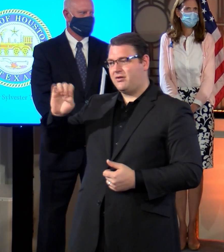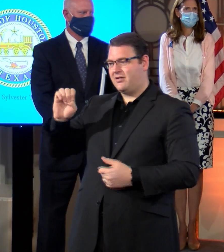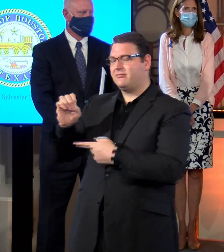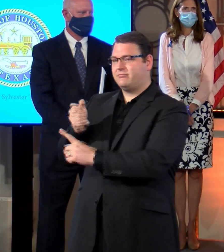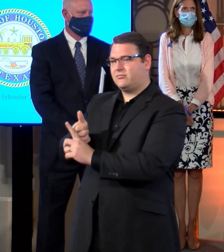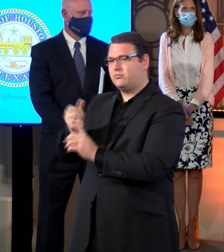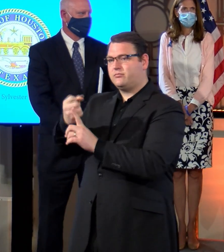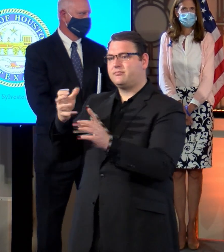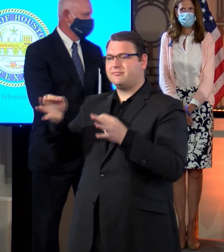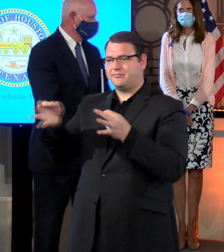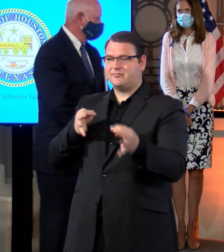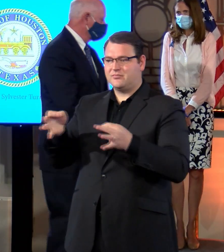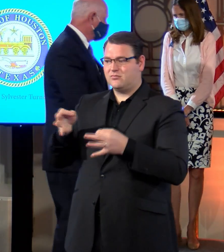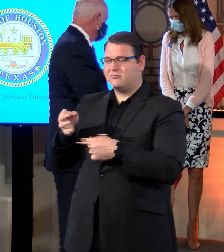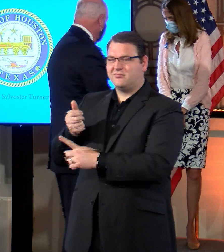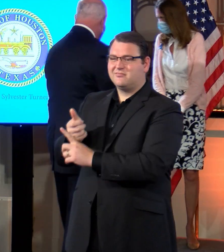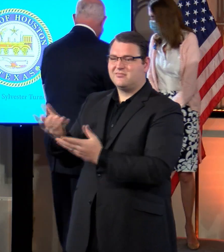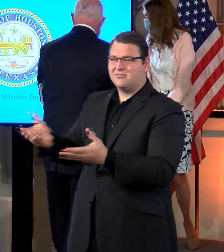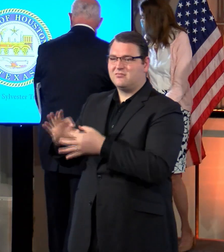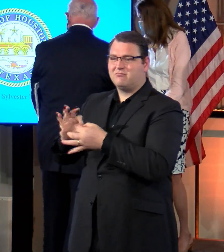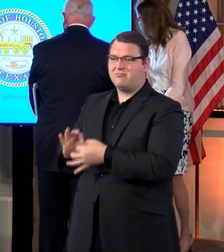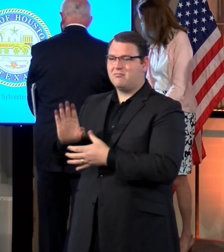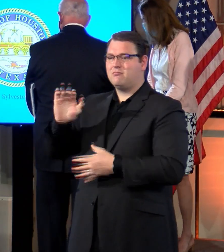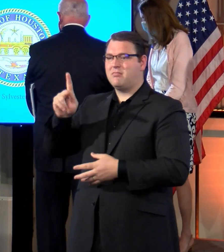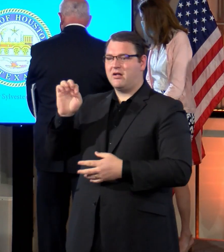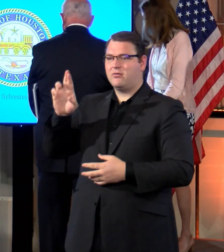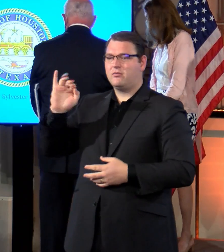Ripley. Claudia.